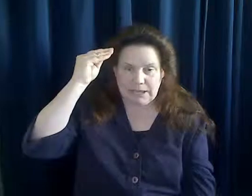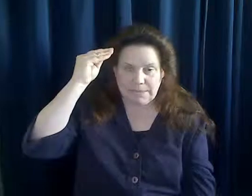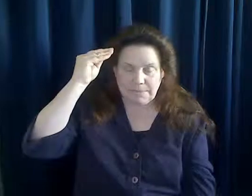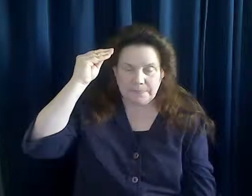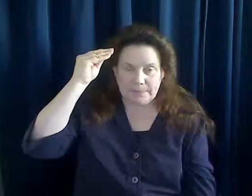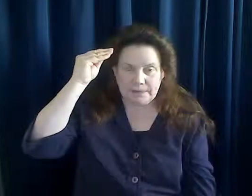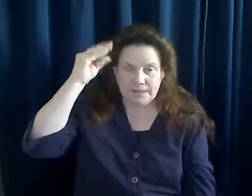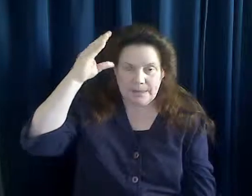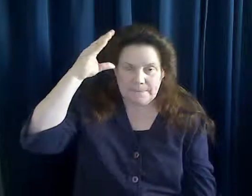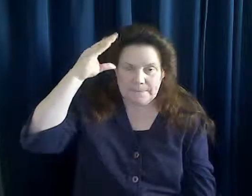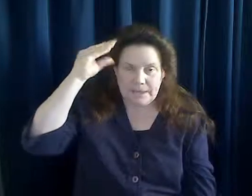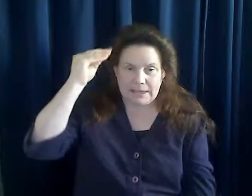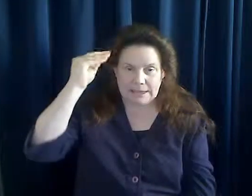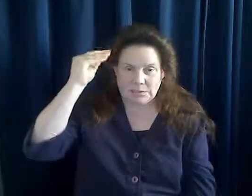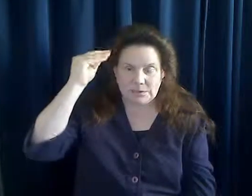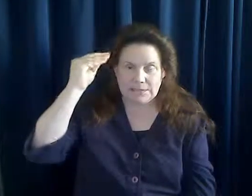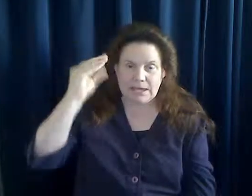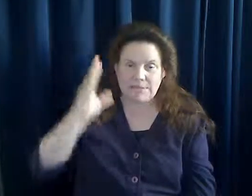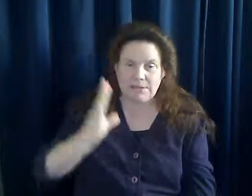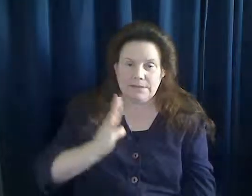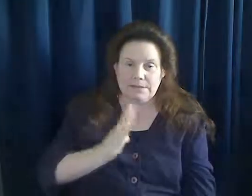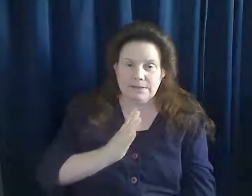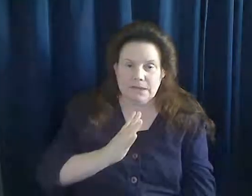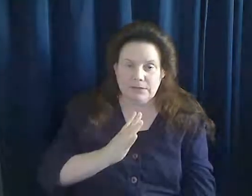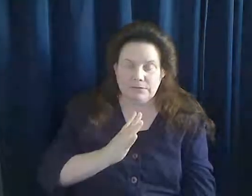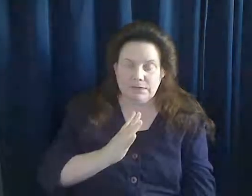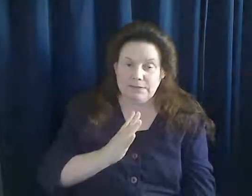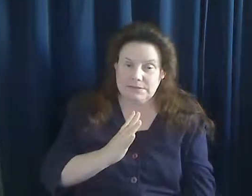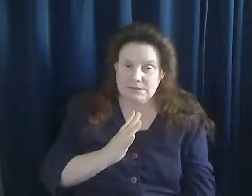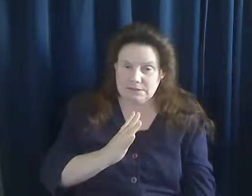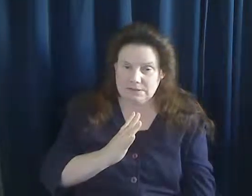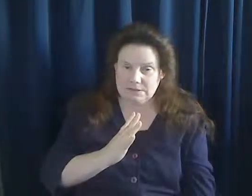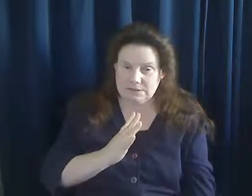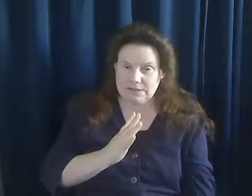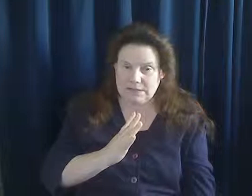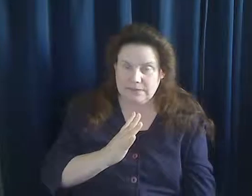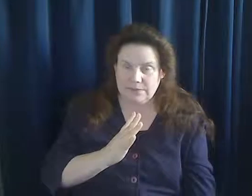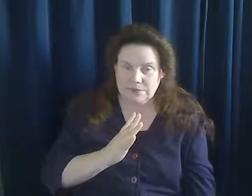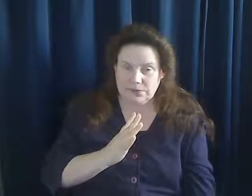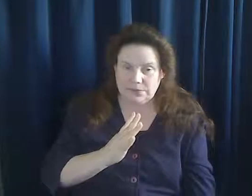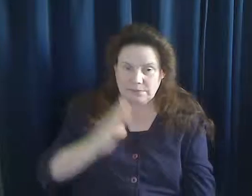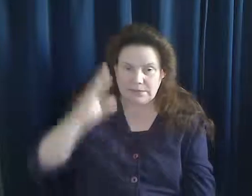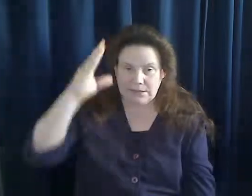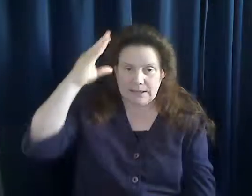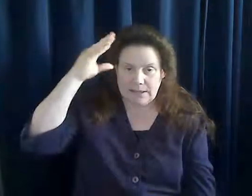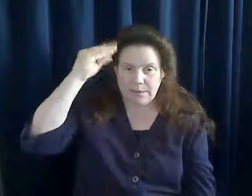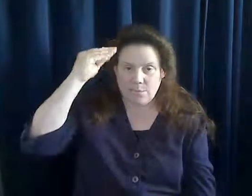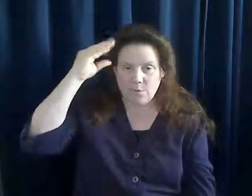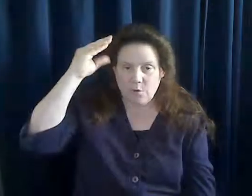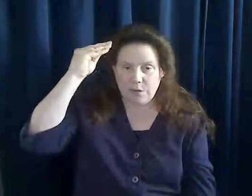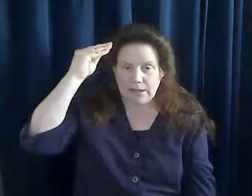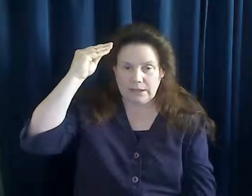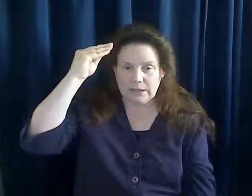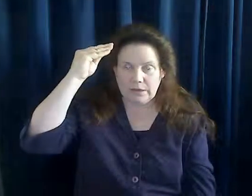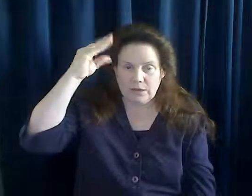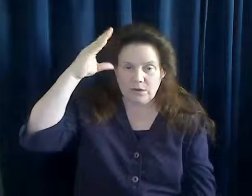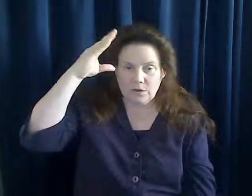sign, man is one time and then down, and this is also the sign then for gentleman. Boy